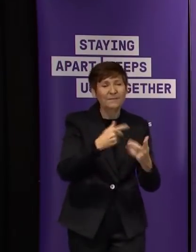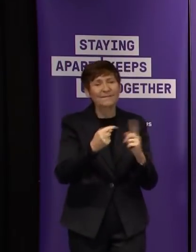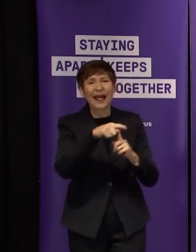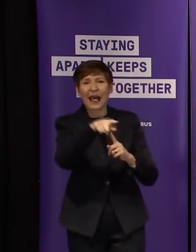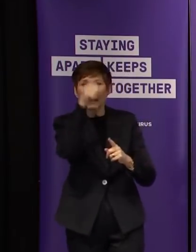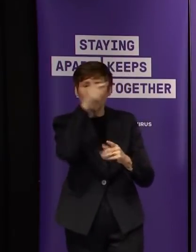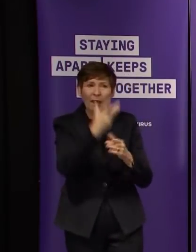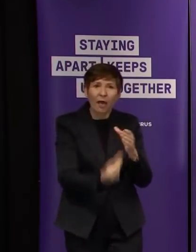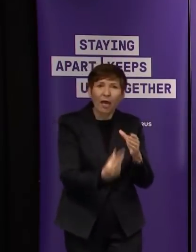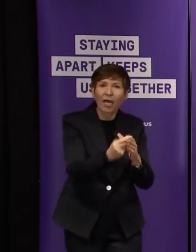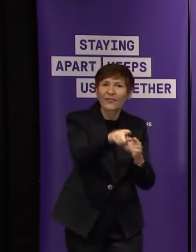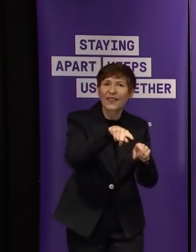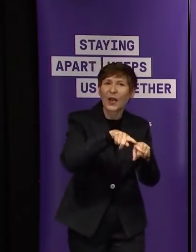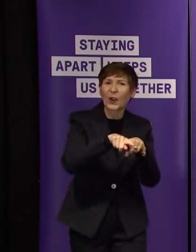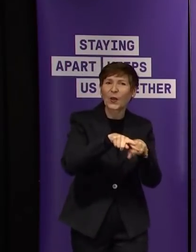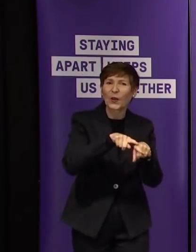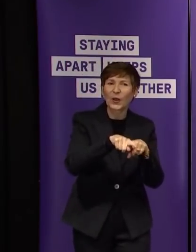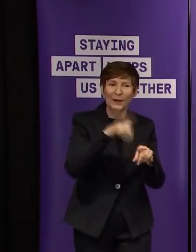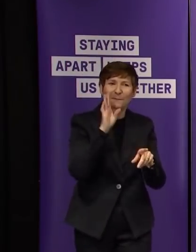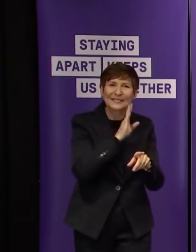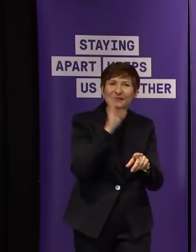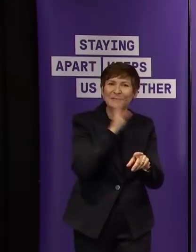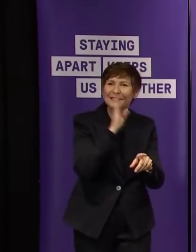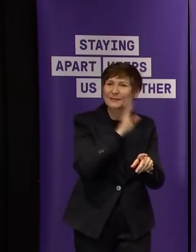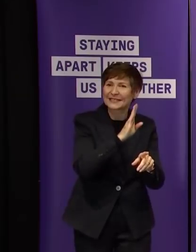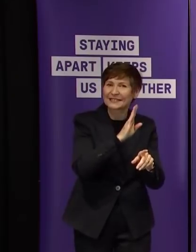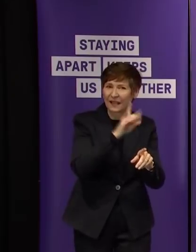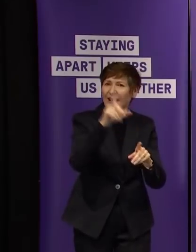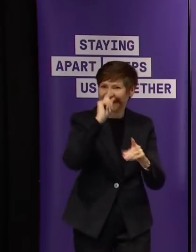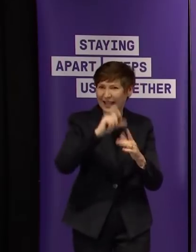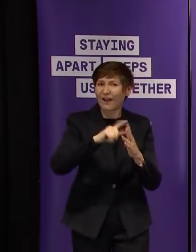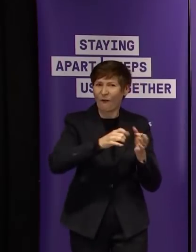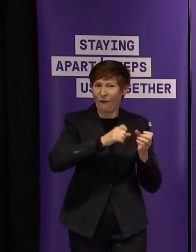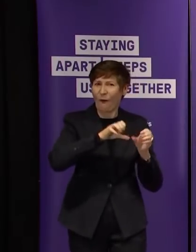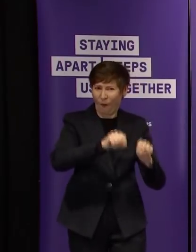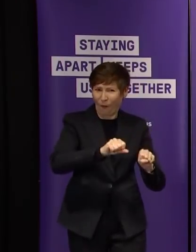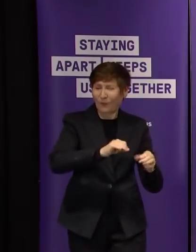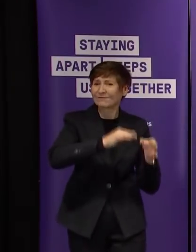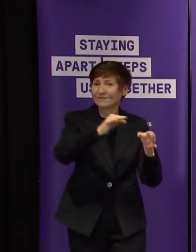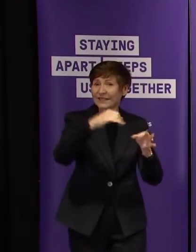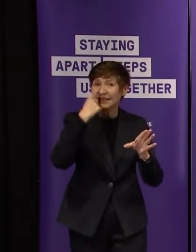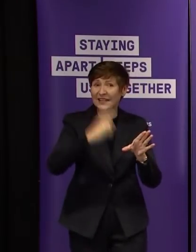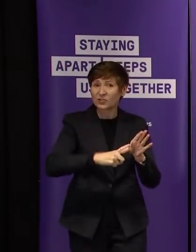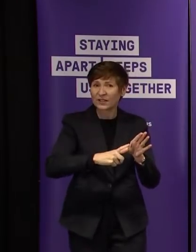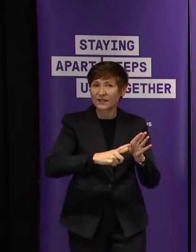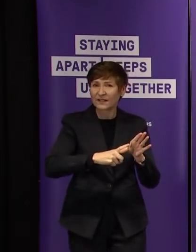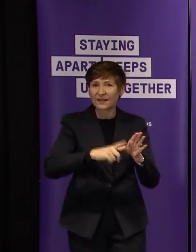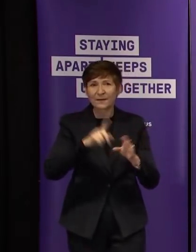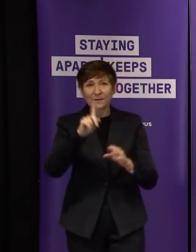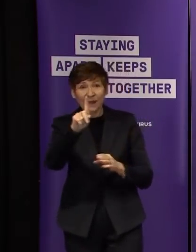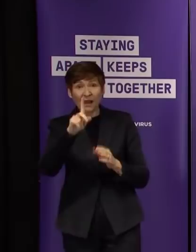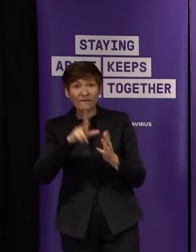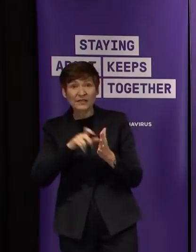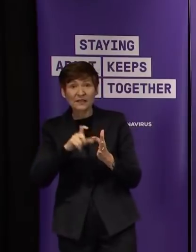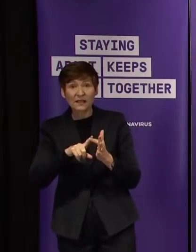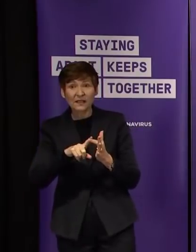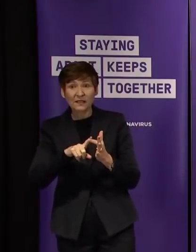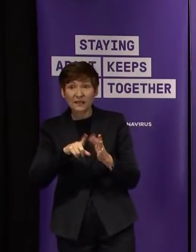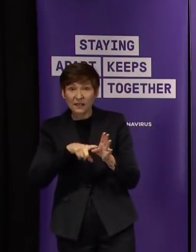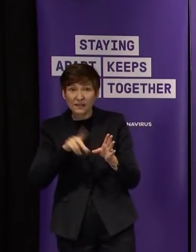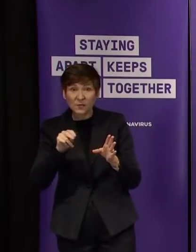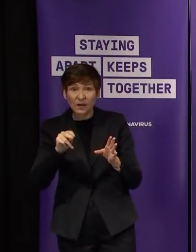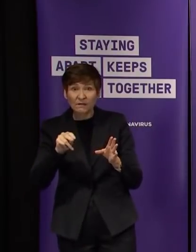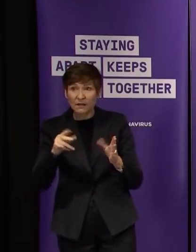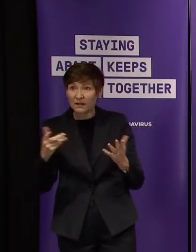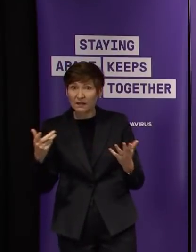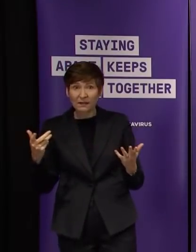in term four. We'll do that in 2021. But for our year 12 students, this is it. This is their last year. So